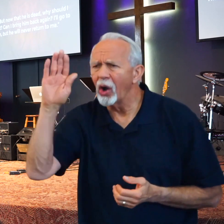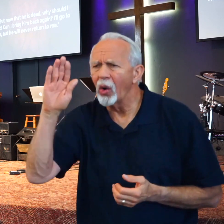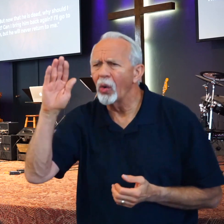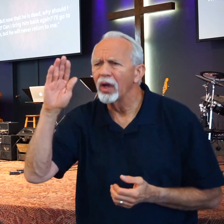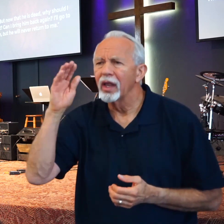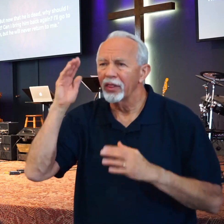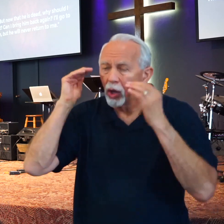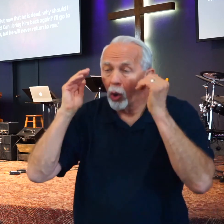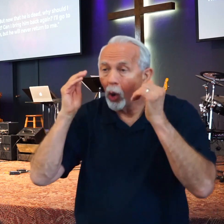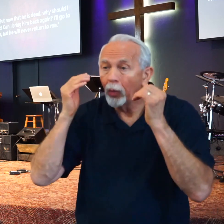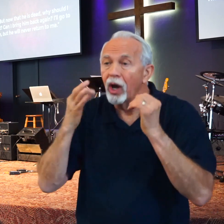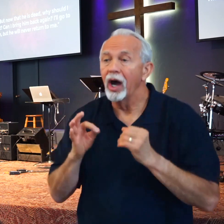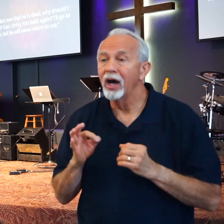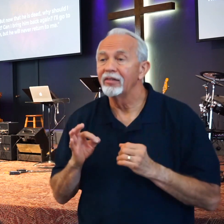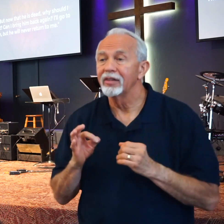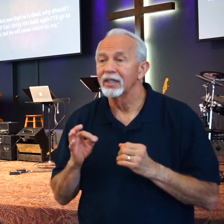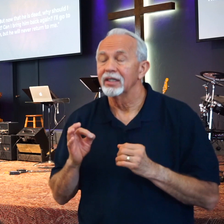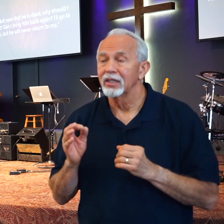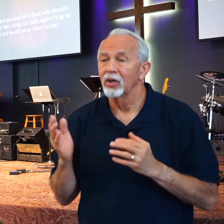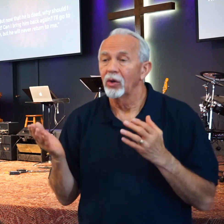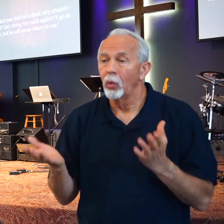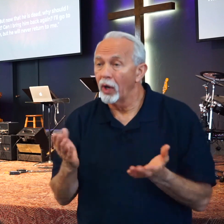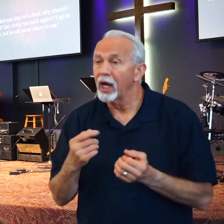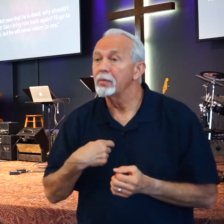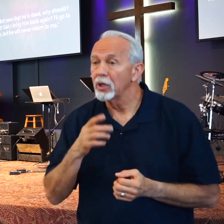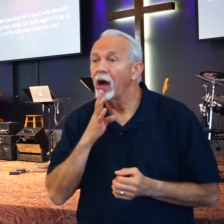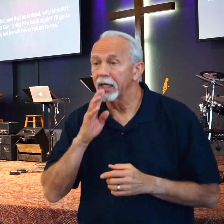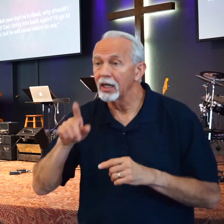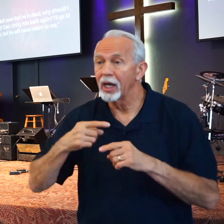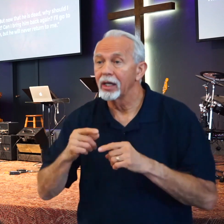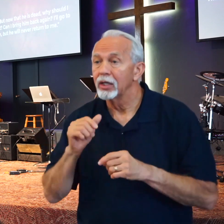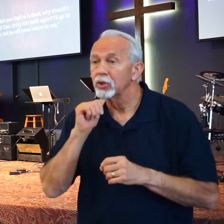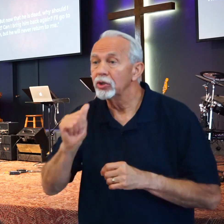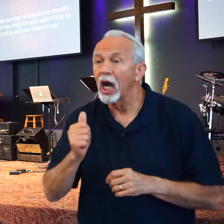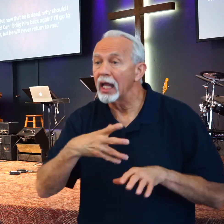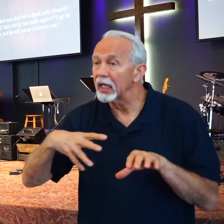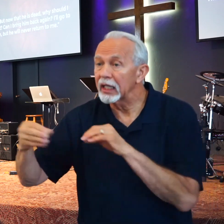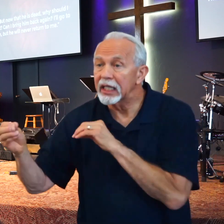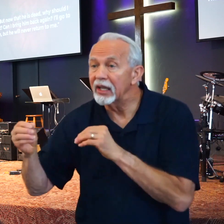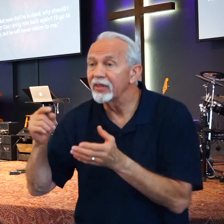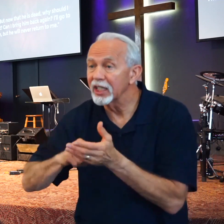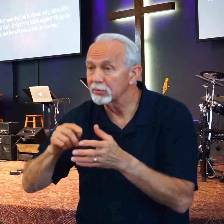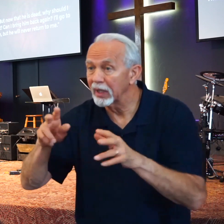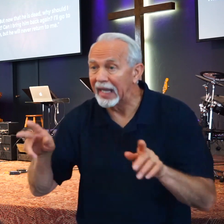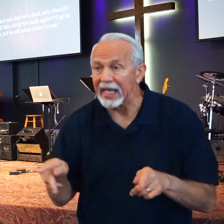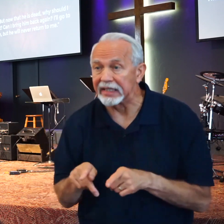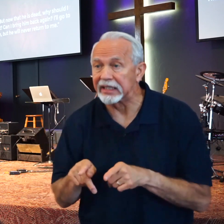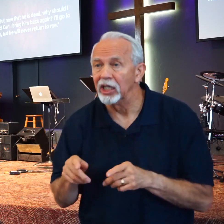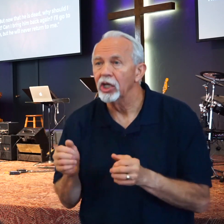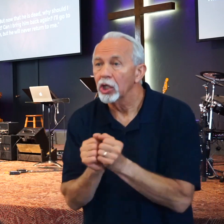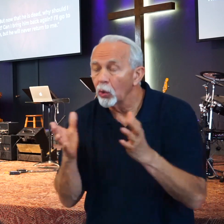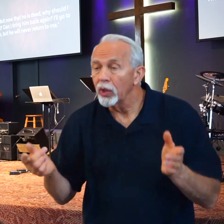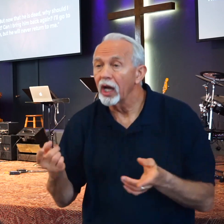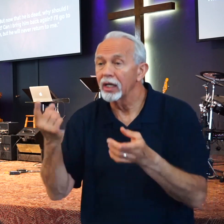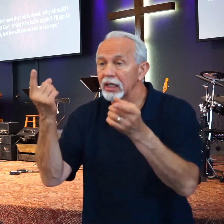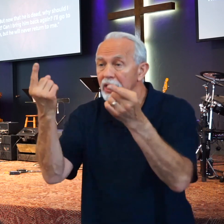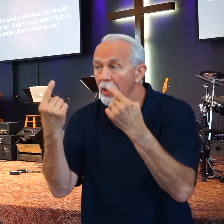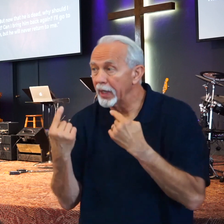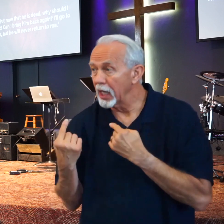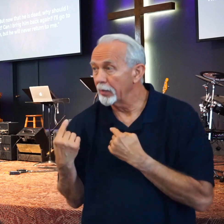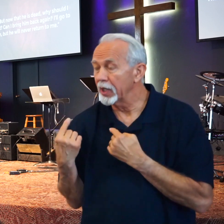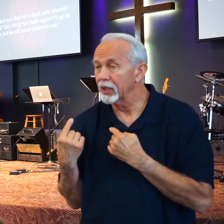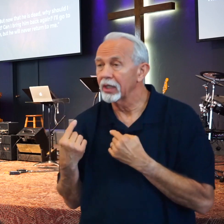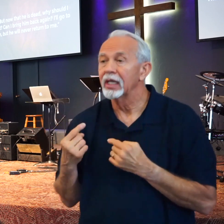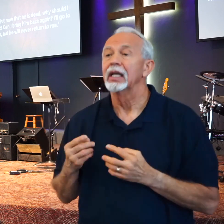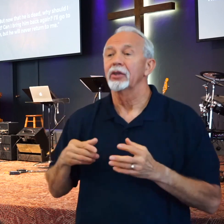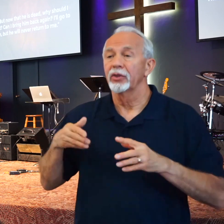hope of which I speak, do not leave this place without coming forward